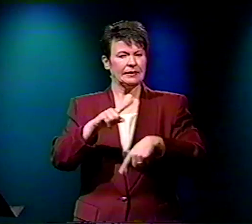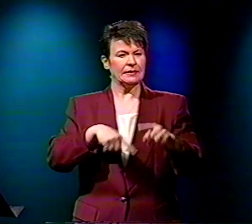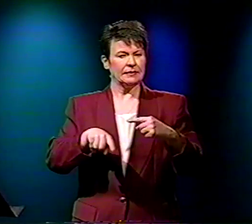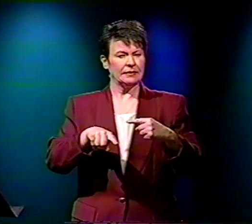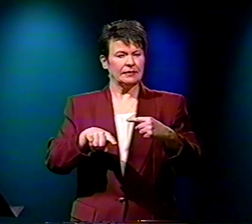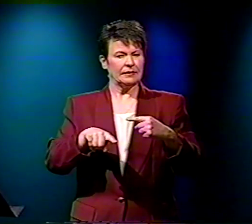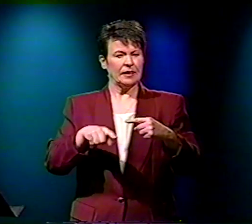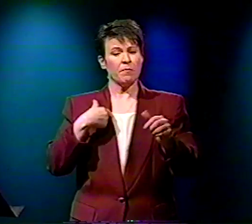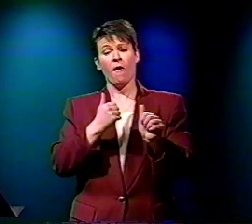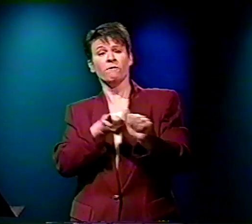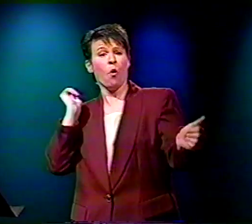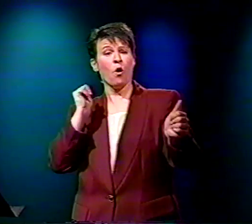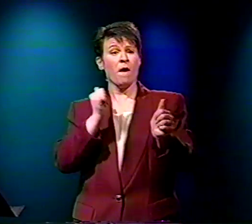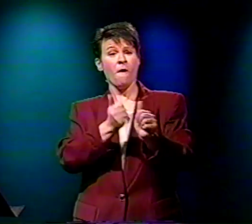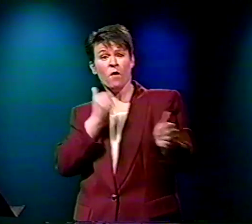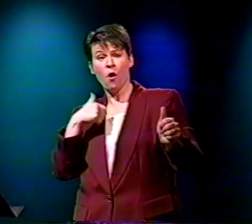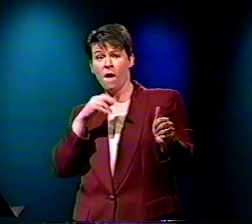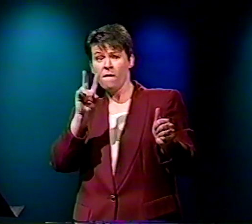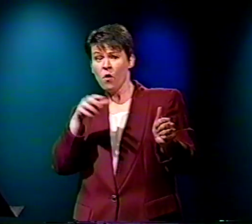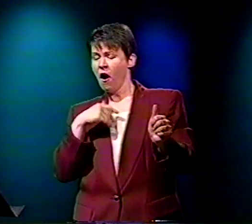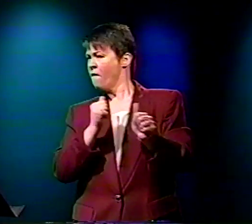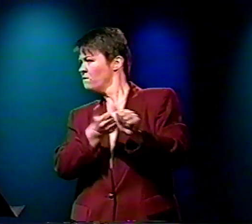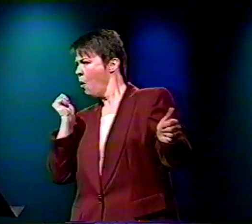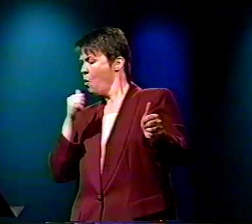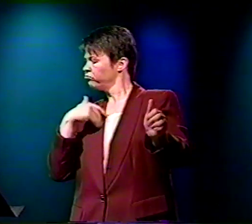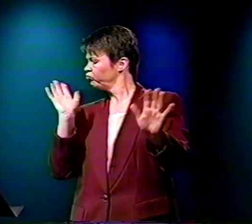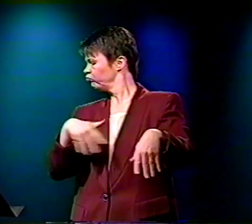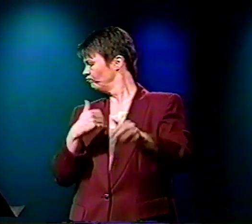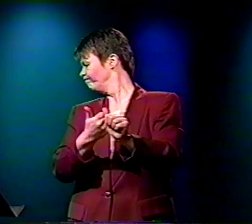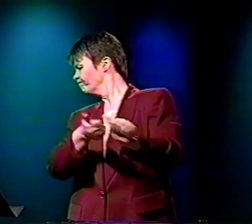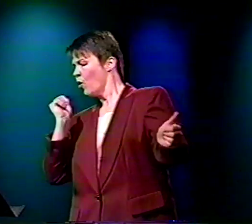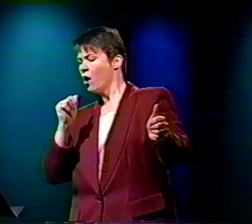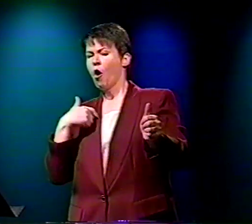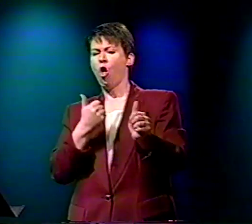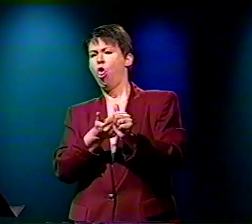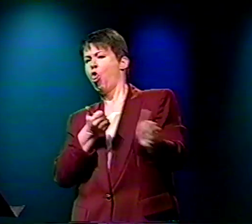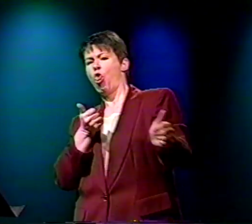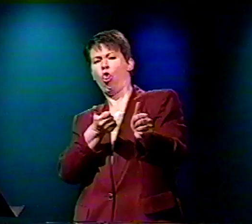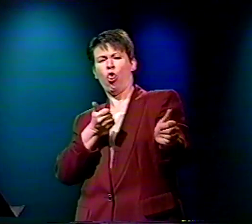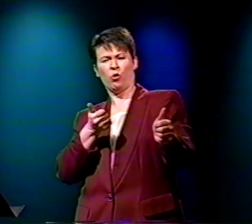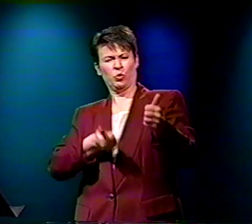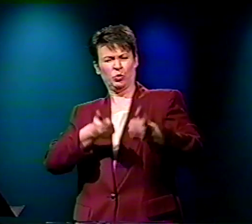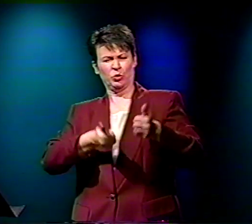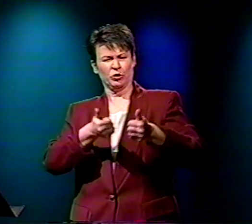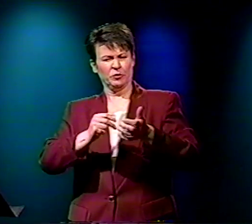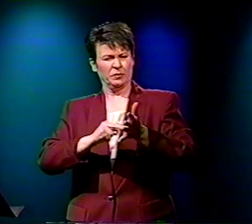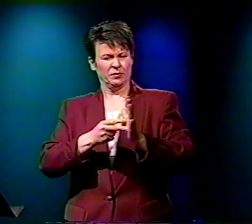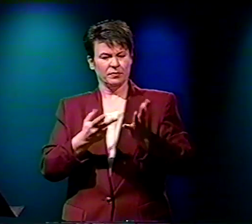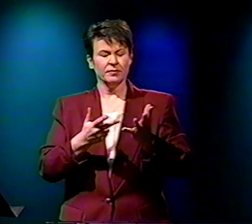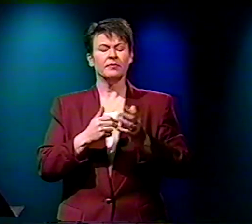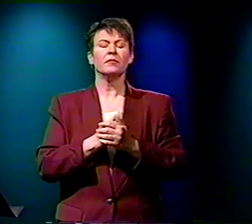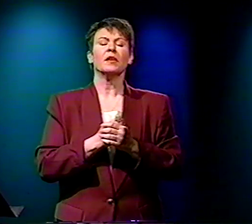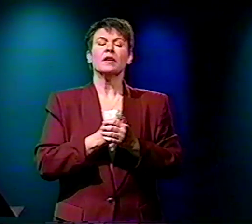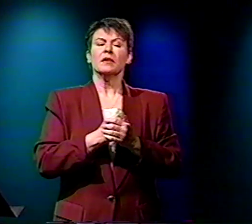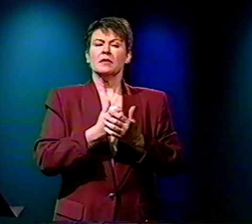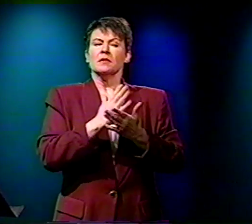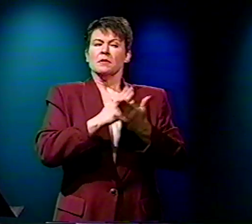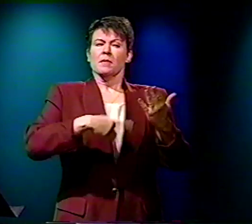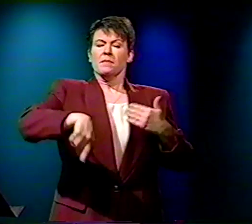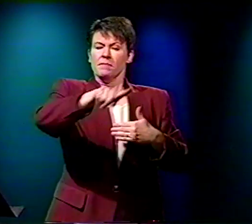So these signs actually carry negative connotations. I mean, think about it. It can mean avoid, or it means that I'm going to, you know, I'm